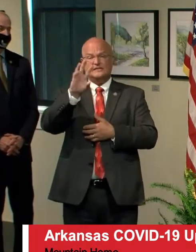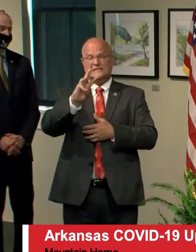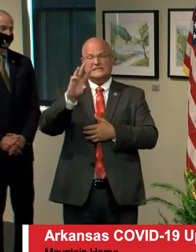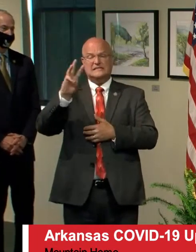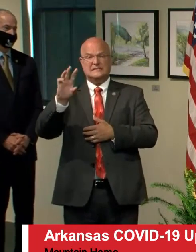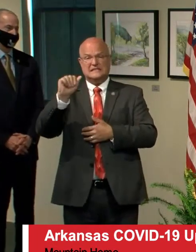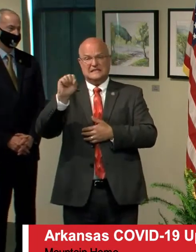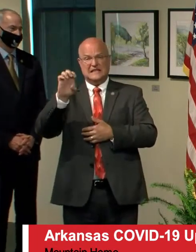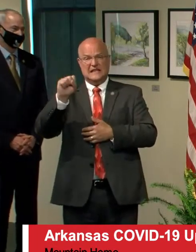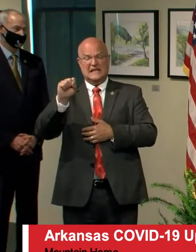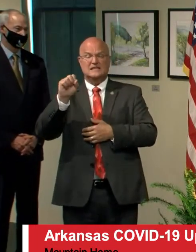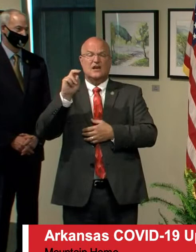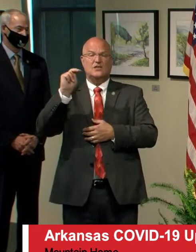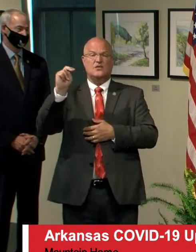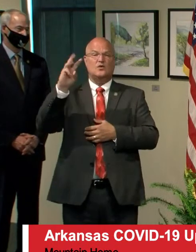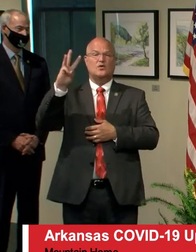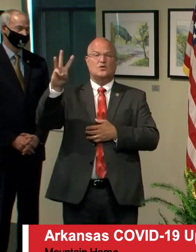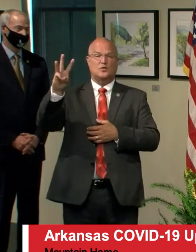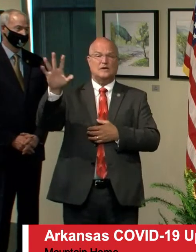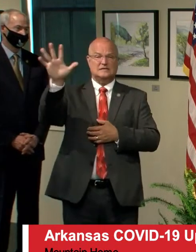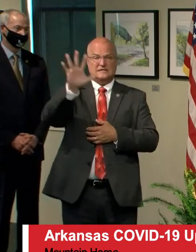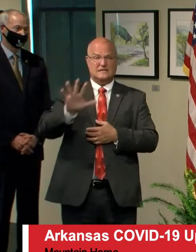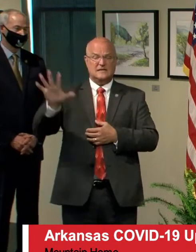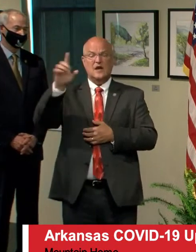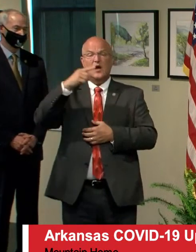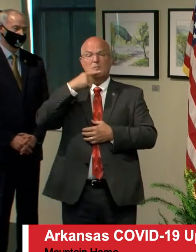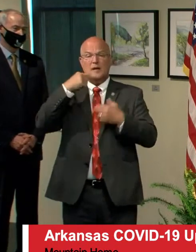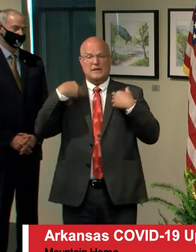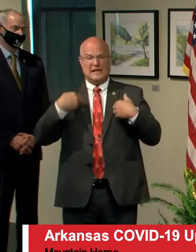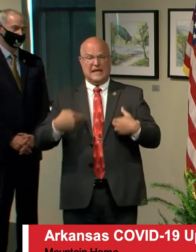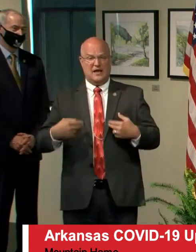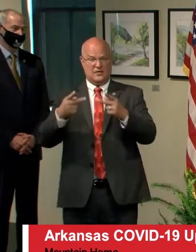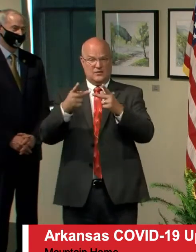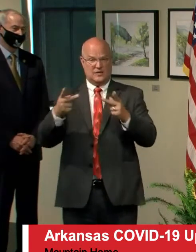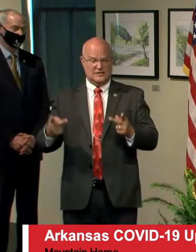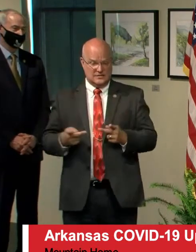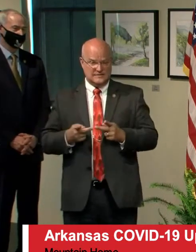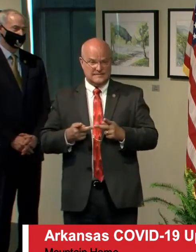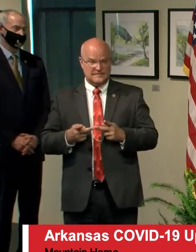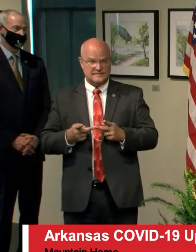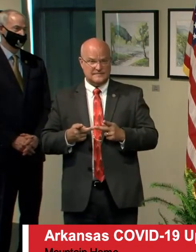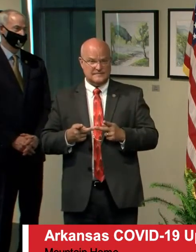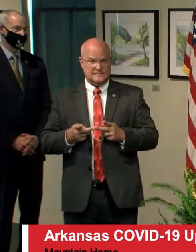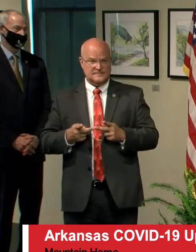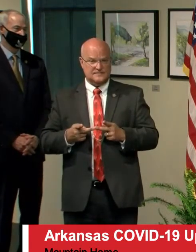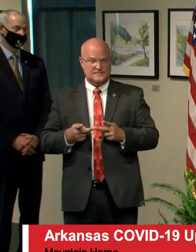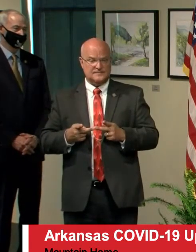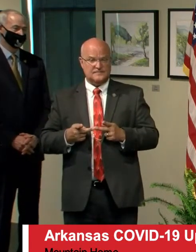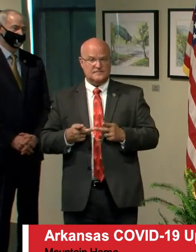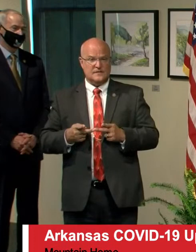6,366 cases in the Northwest public health region. Of those,